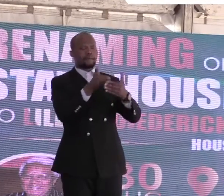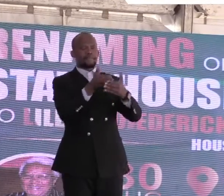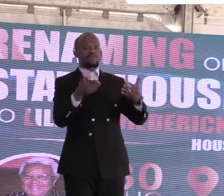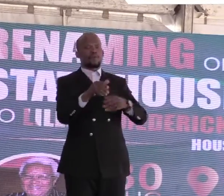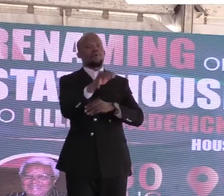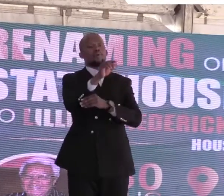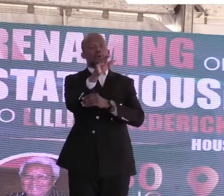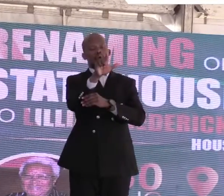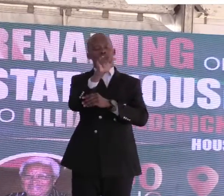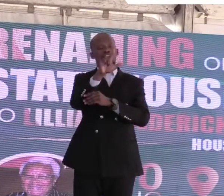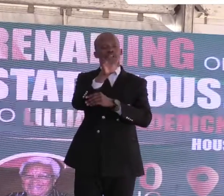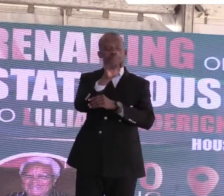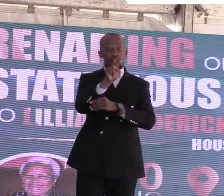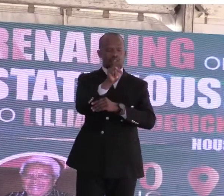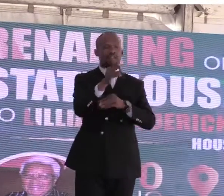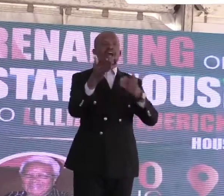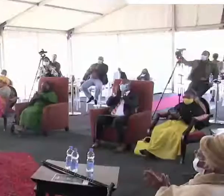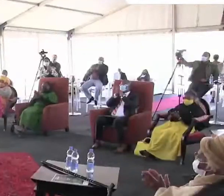Diedericks. Thank you very much.